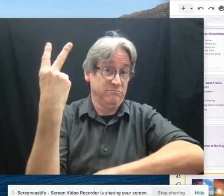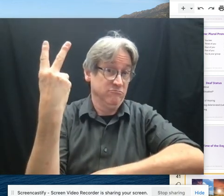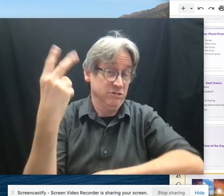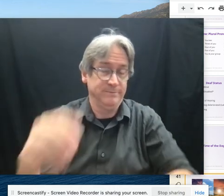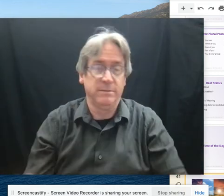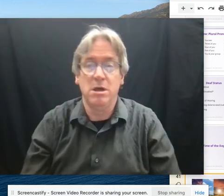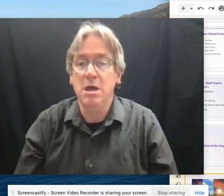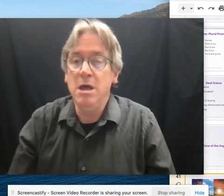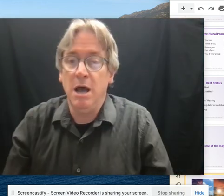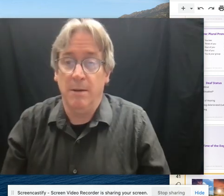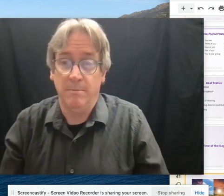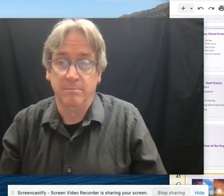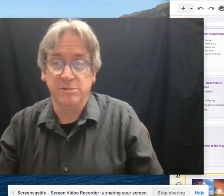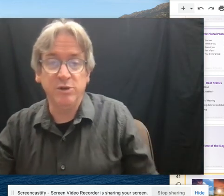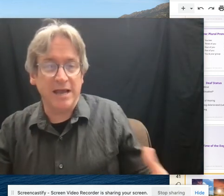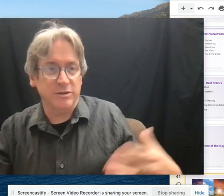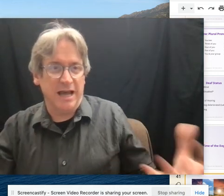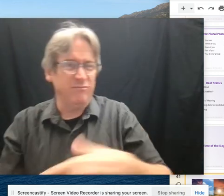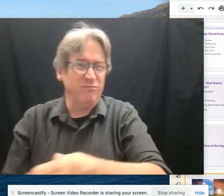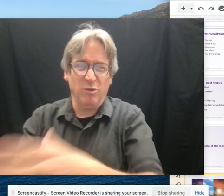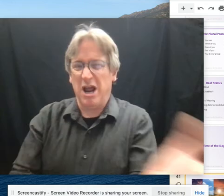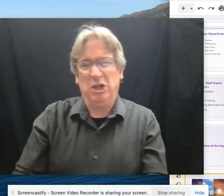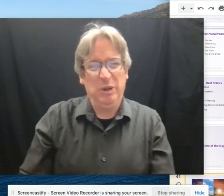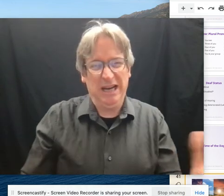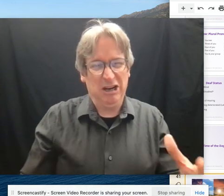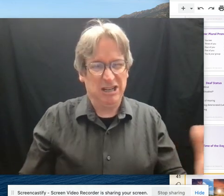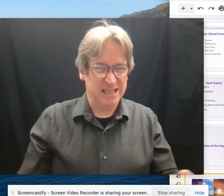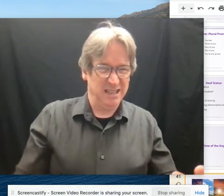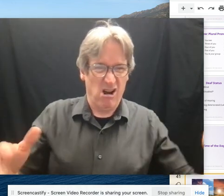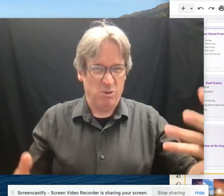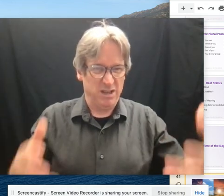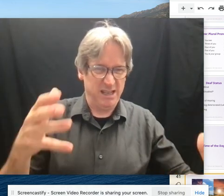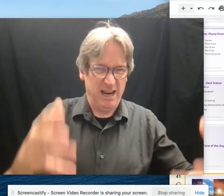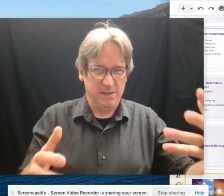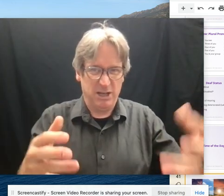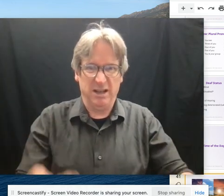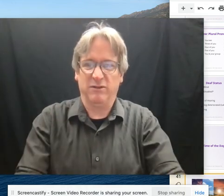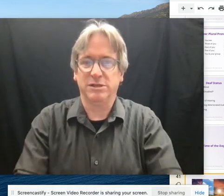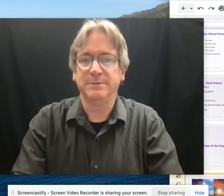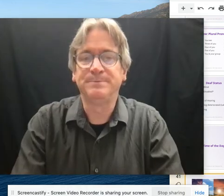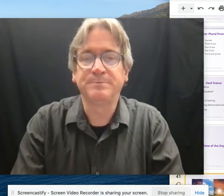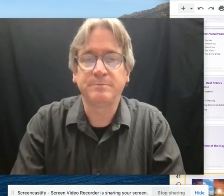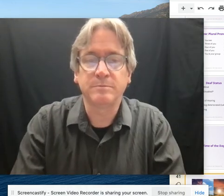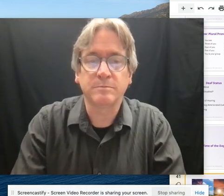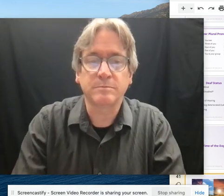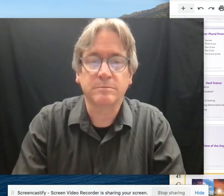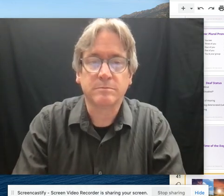12. So you can do that. We're not including it here because it's a little awkward to sign, especially at first.